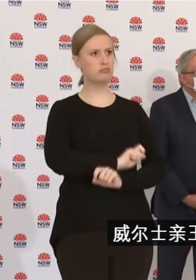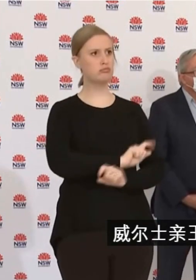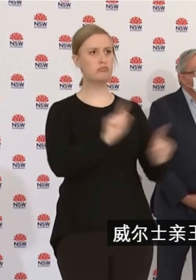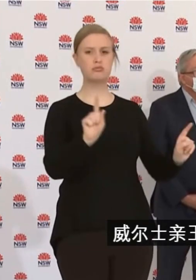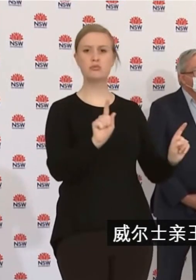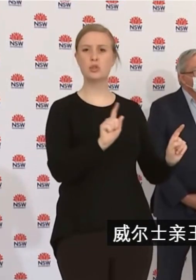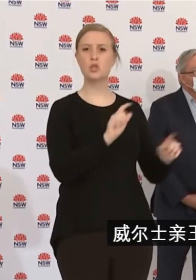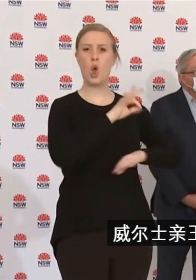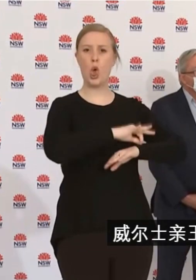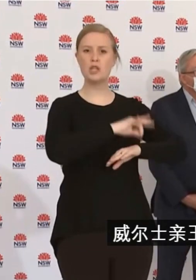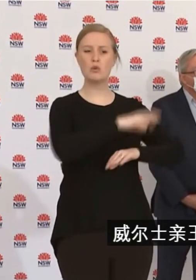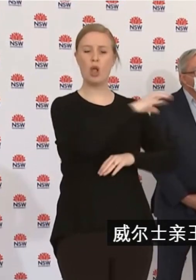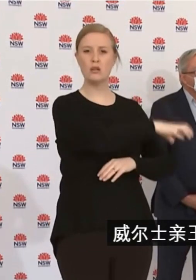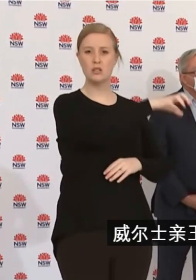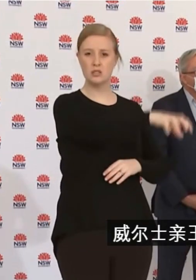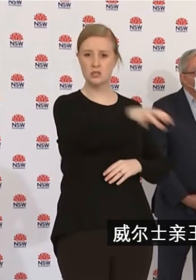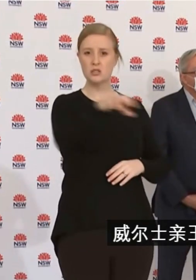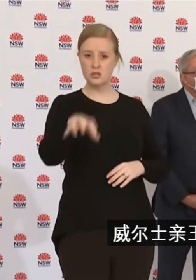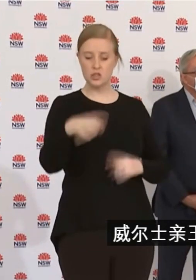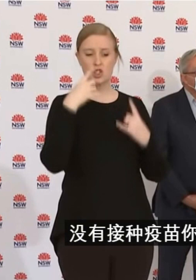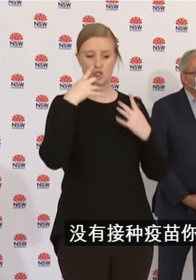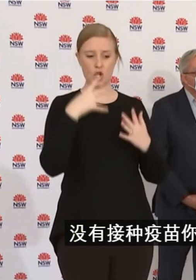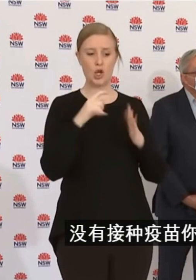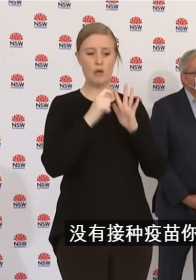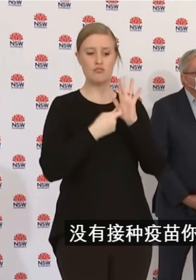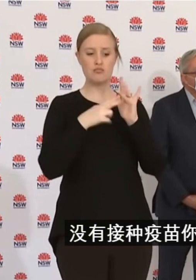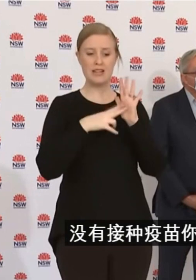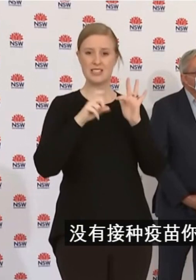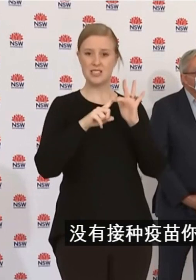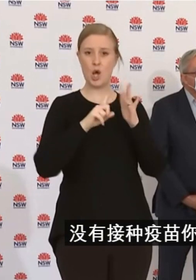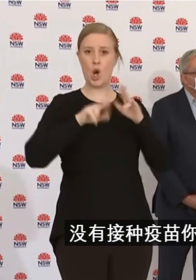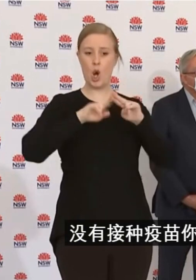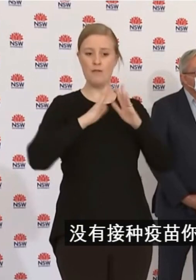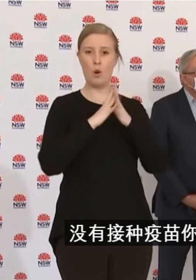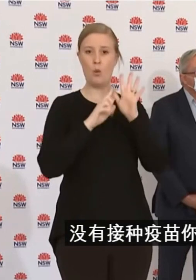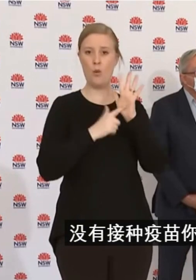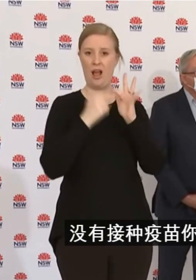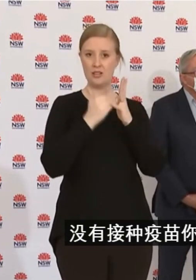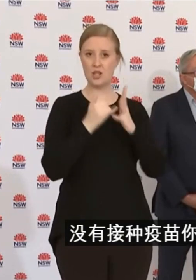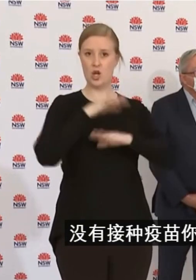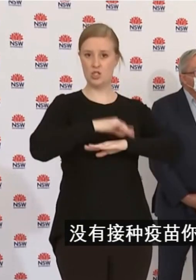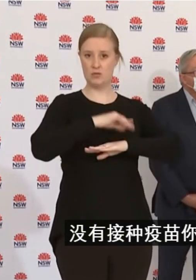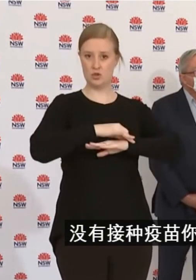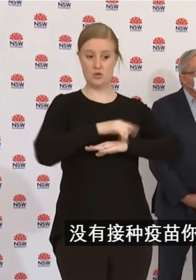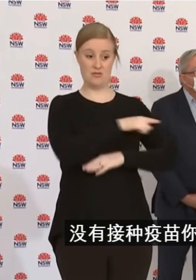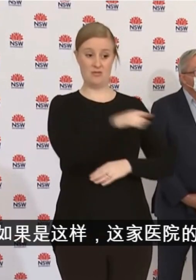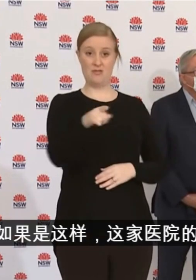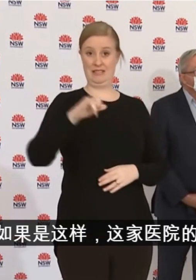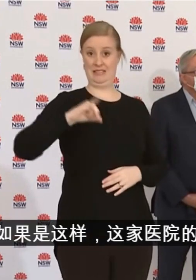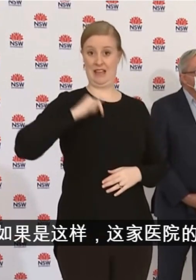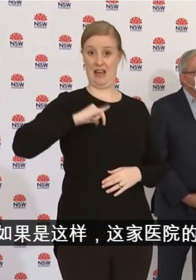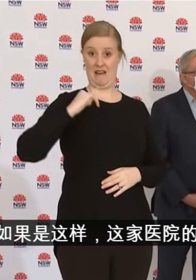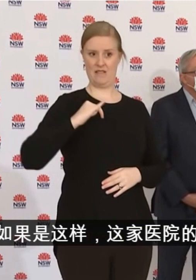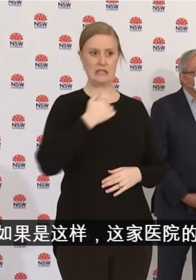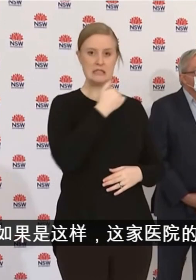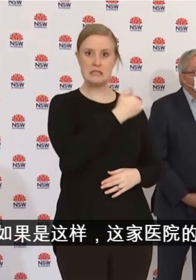Wales Hospital, the staff there, 63% were unvaccinated. Do you understand that statistic to be correct? And